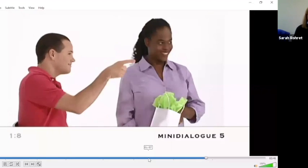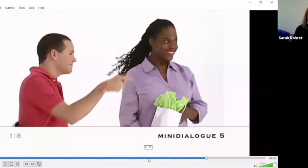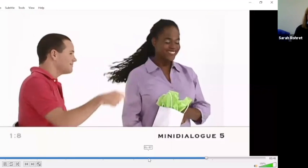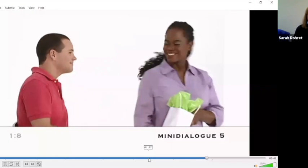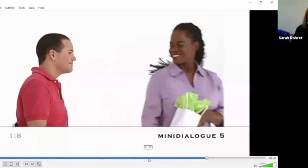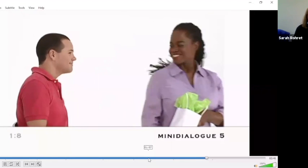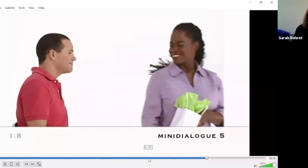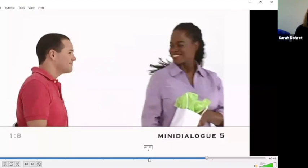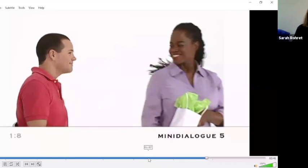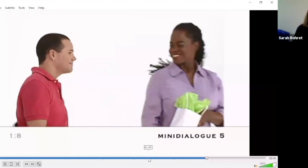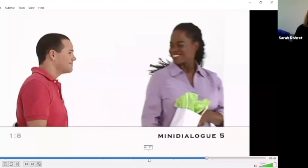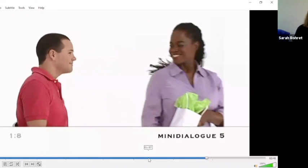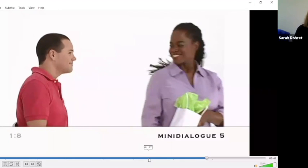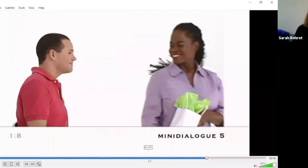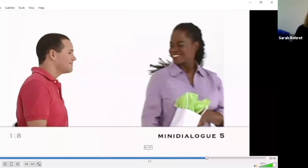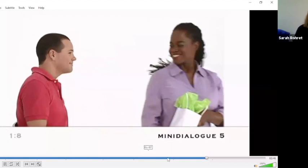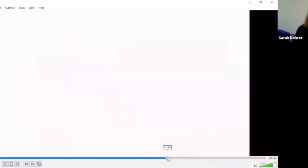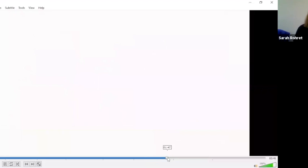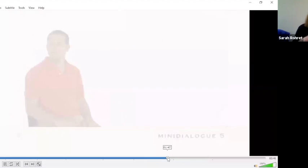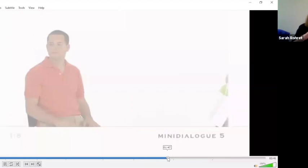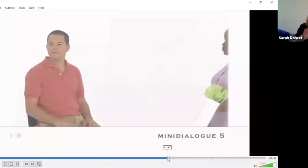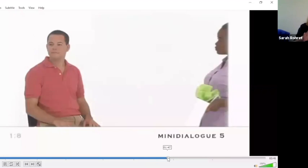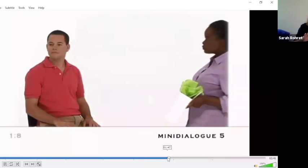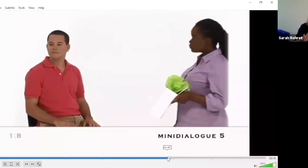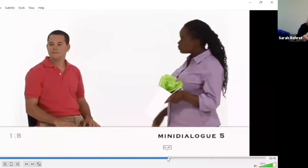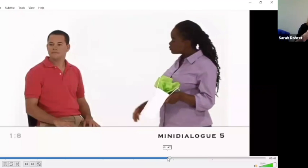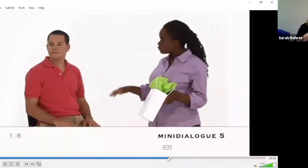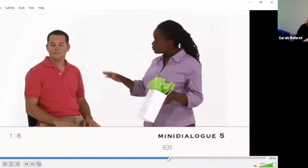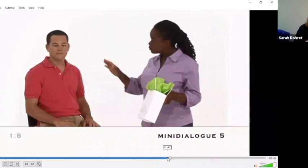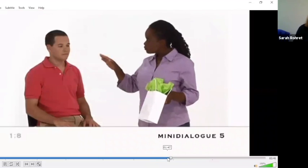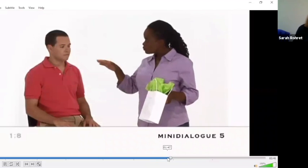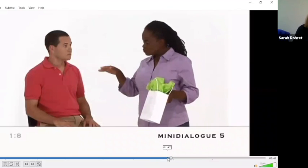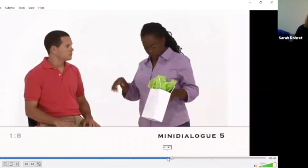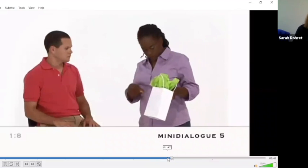Glasses. Okay. You had to go a little more. Yeah.